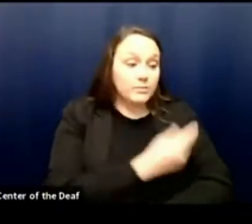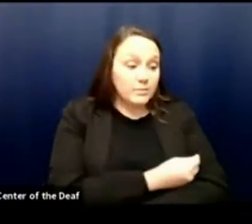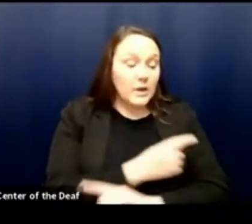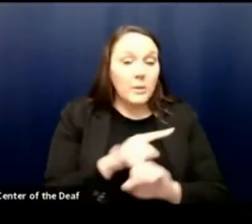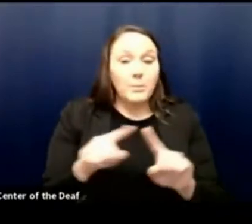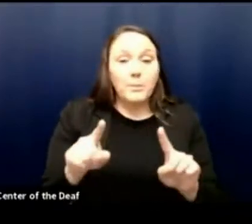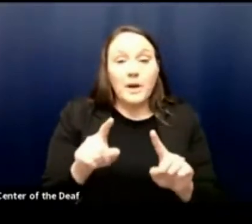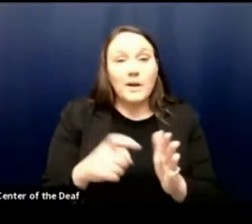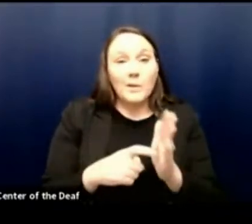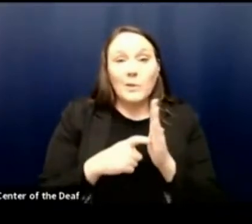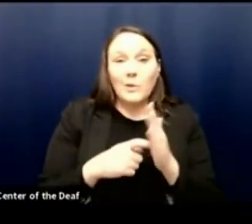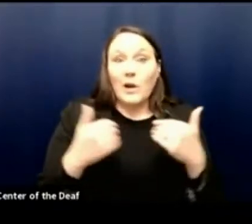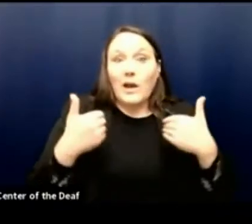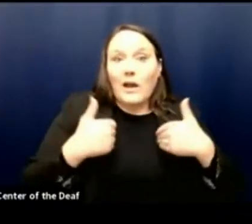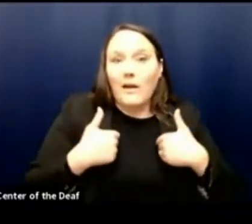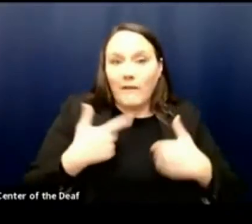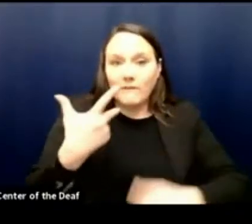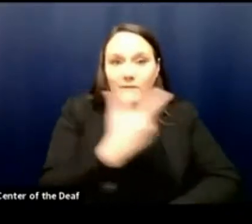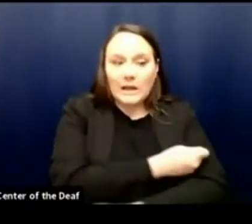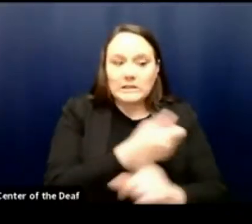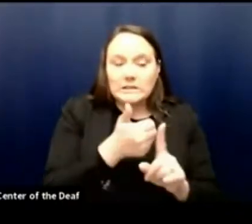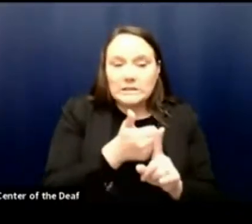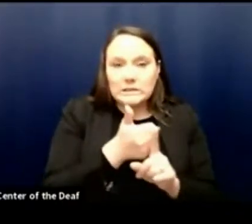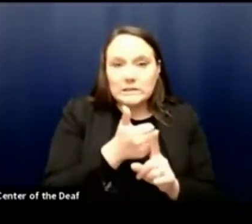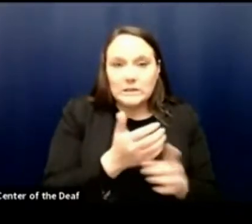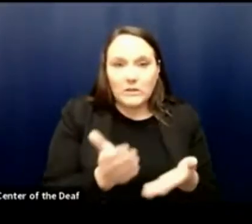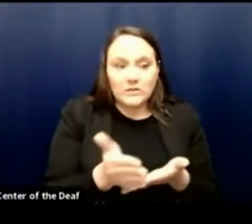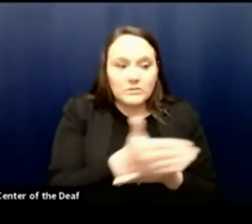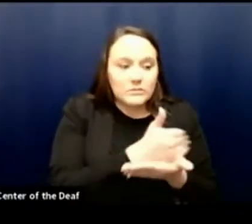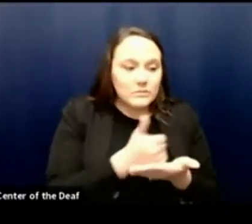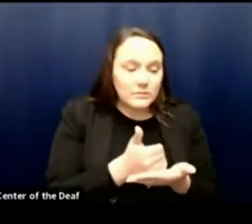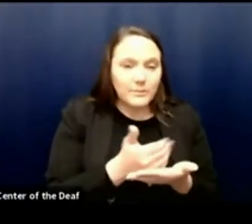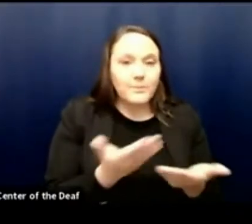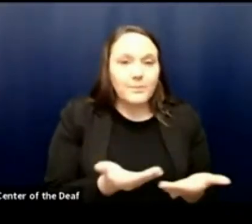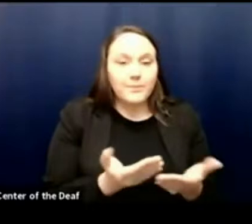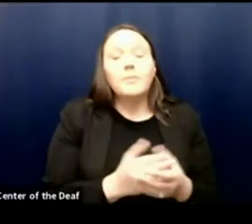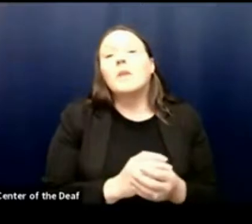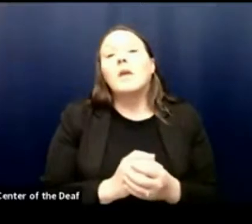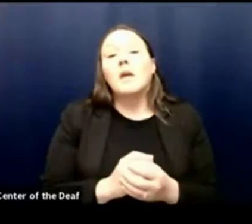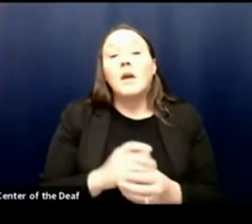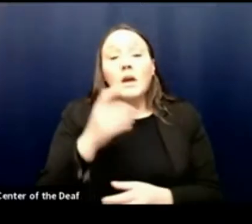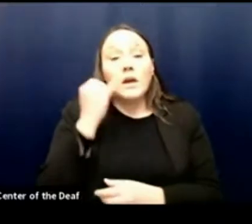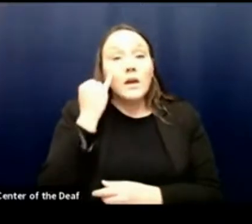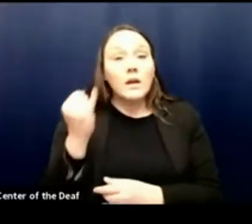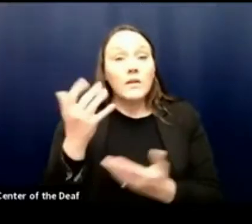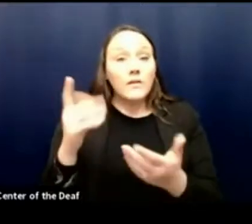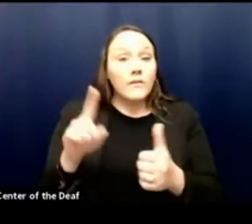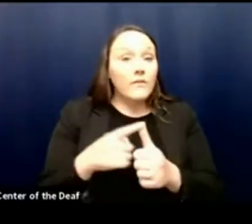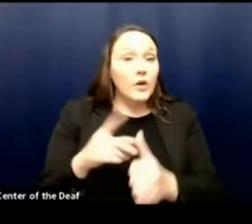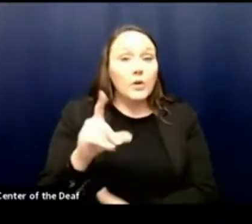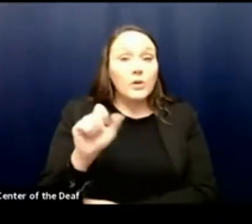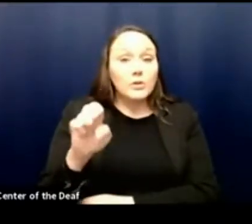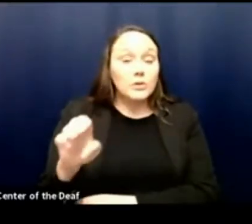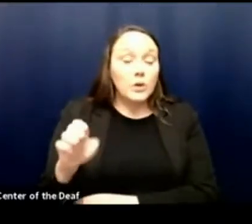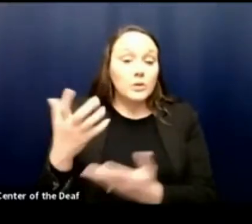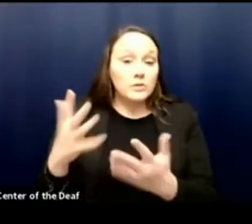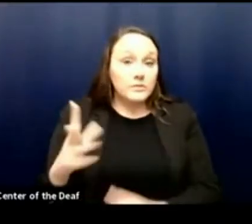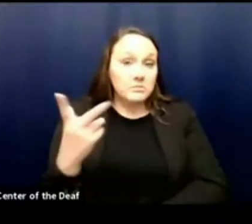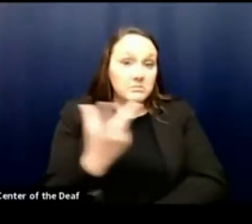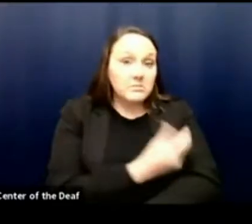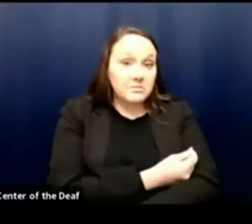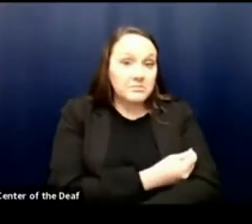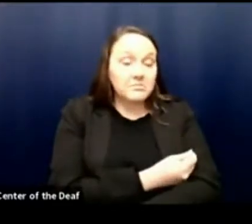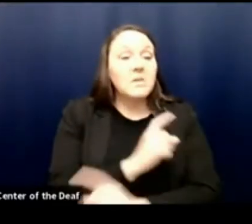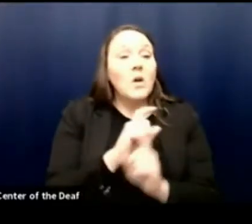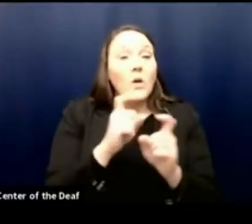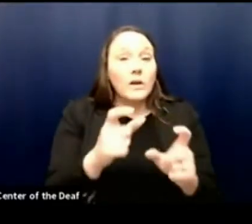have those access points. For those who've recently been vaccinated with their first dose through KCHD, you have been given a card that